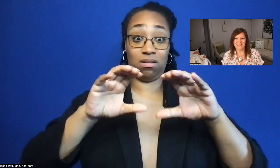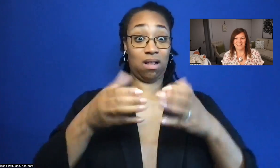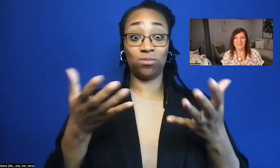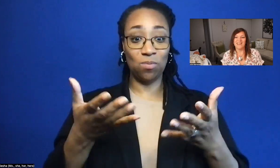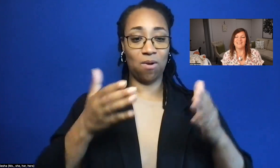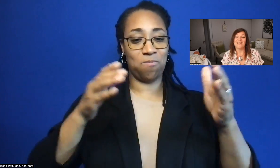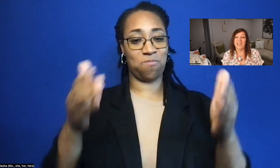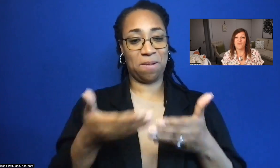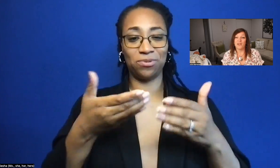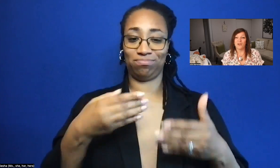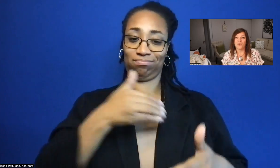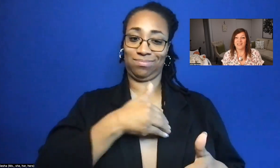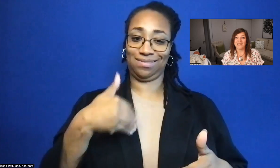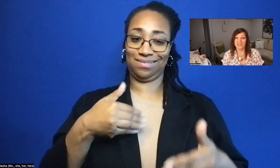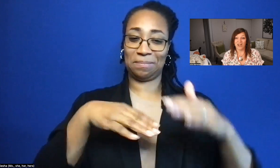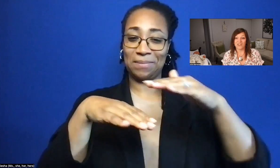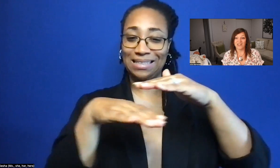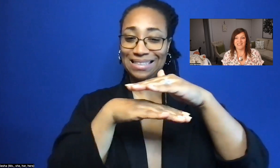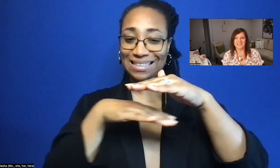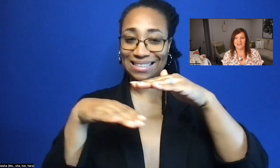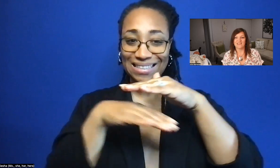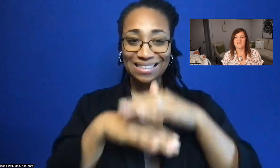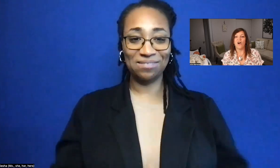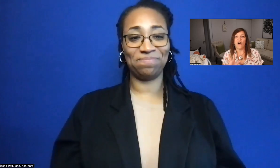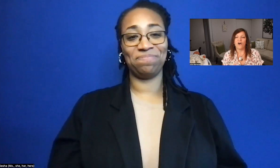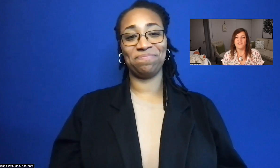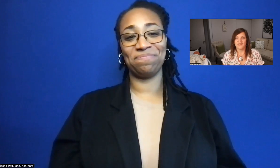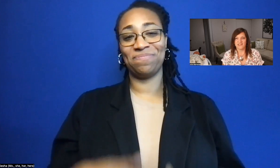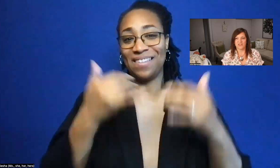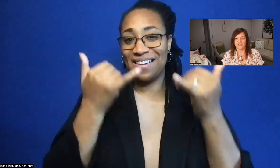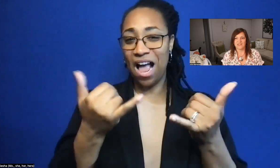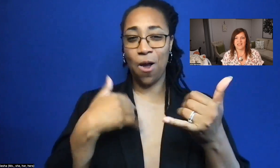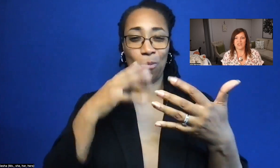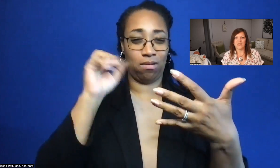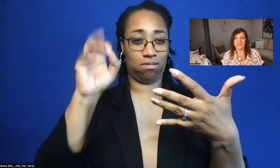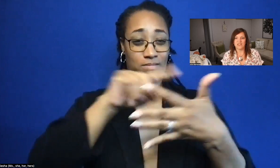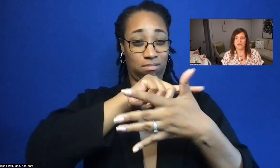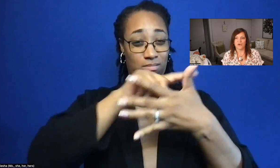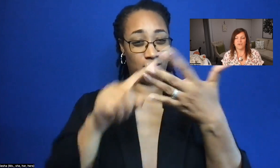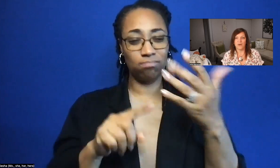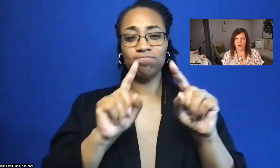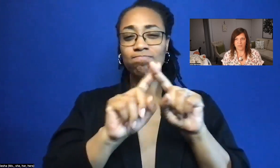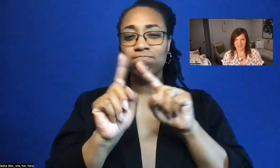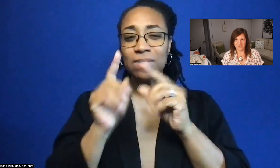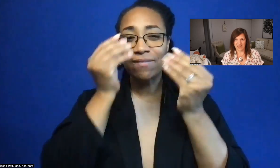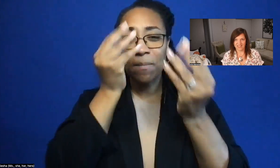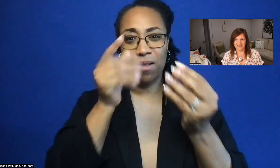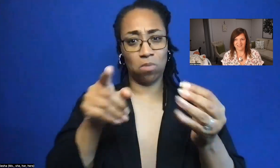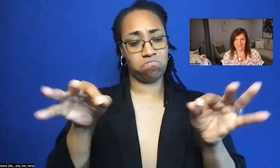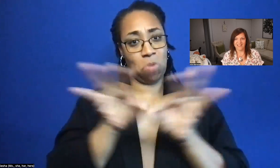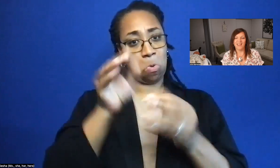Basics. Today we are going to cover and discuss all the essentials that you need to know about